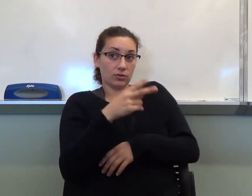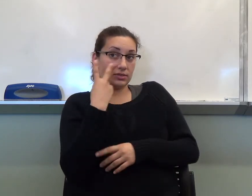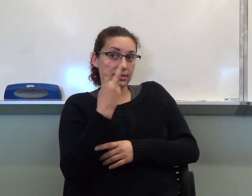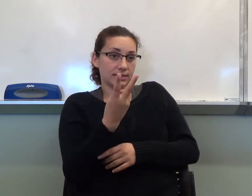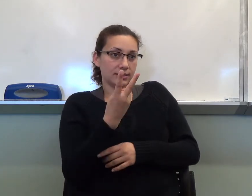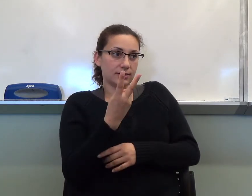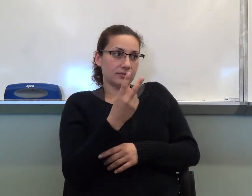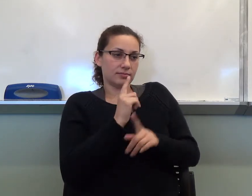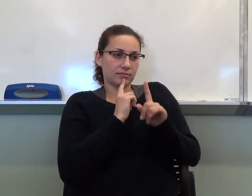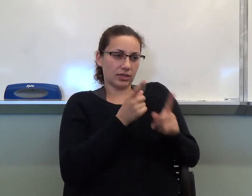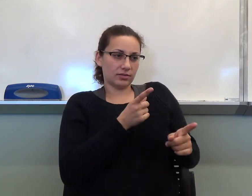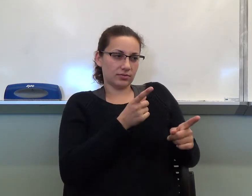to be